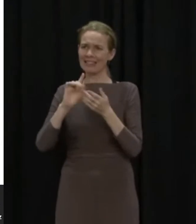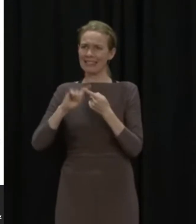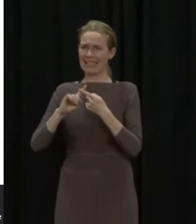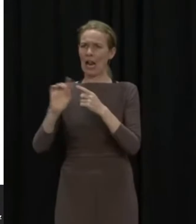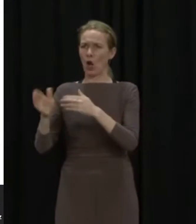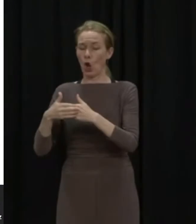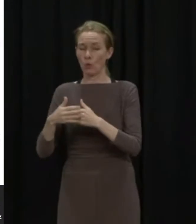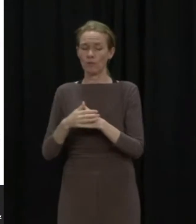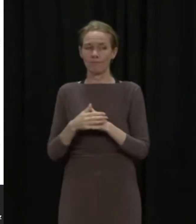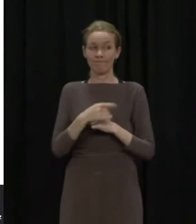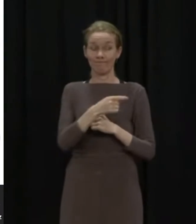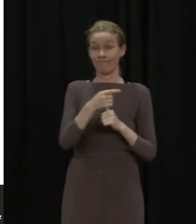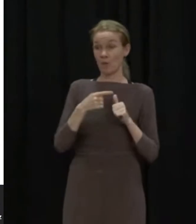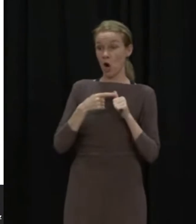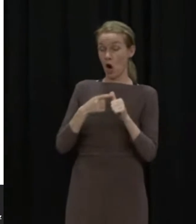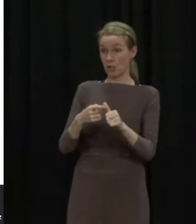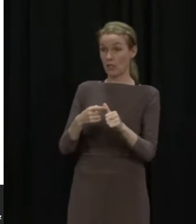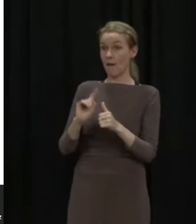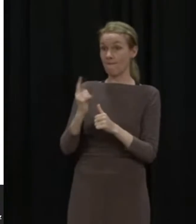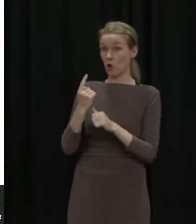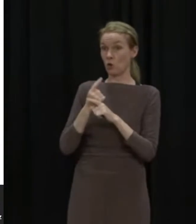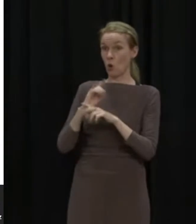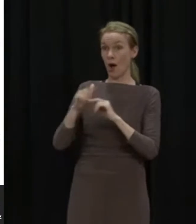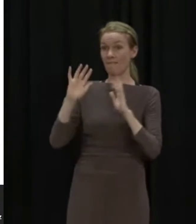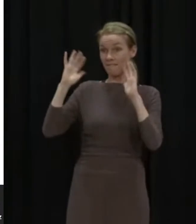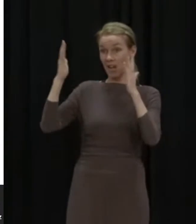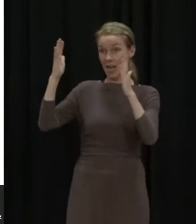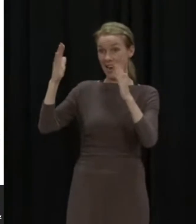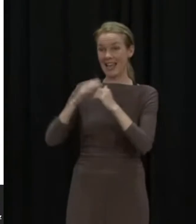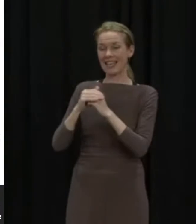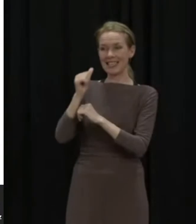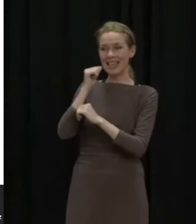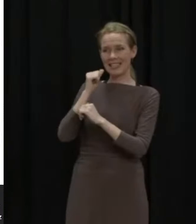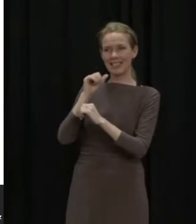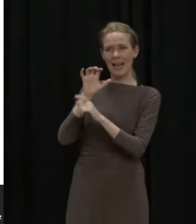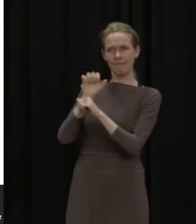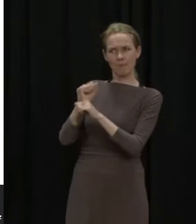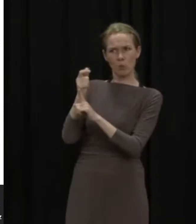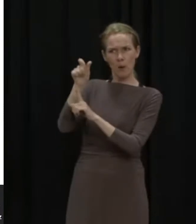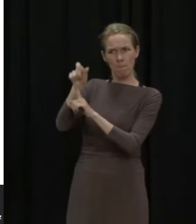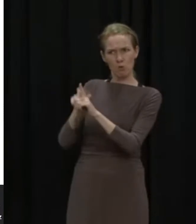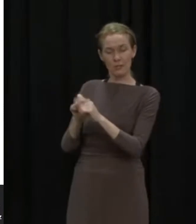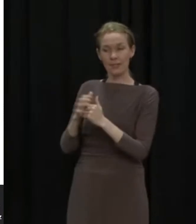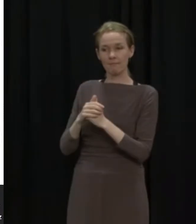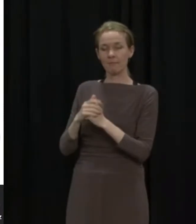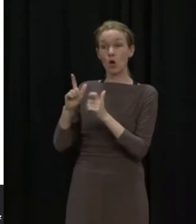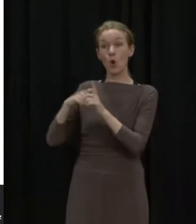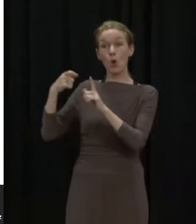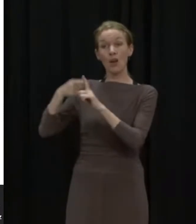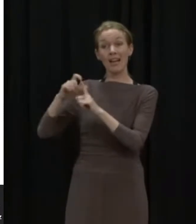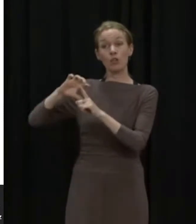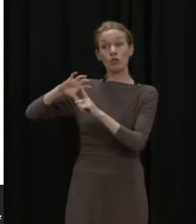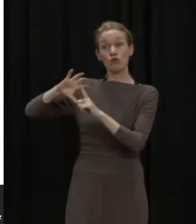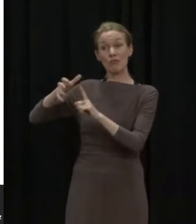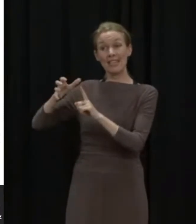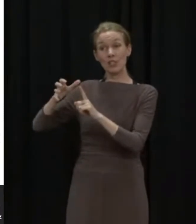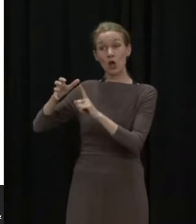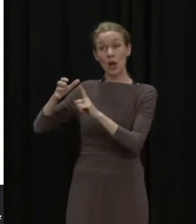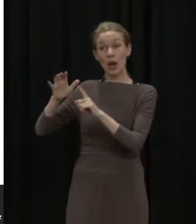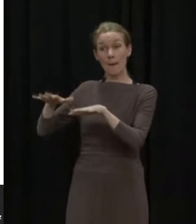positive that was reported yesterday. Auckland Regional Public Health are continuing to follow up with that person. They are an Auckland